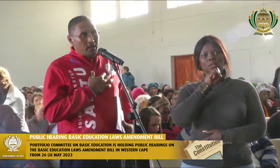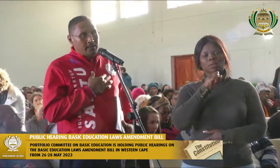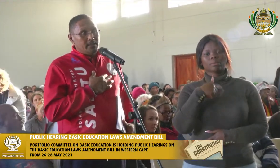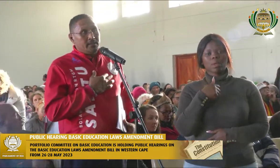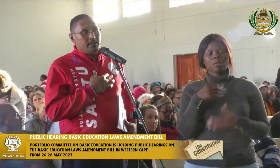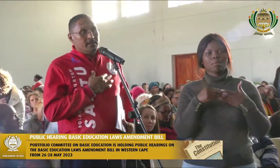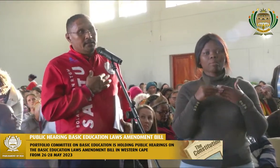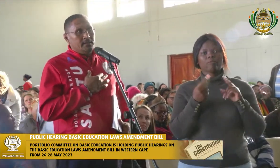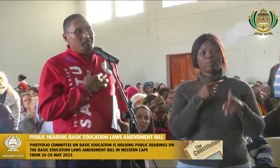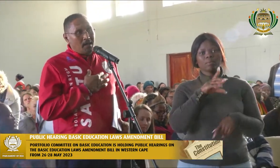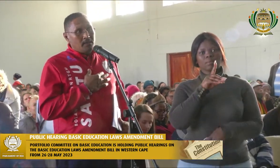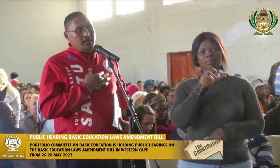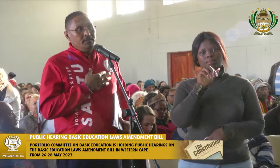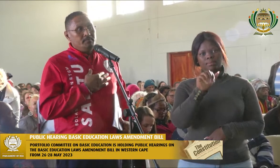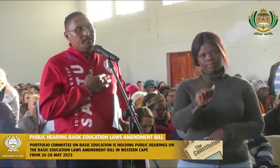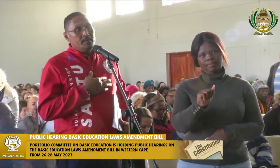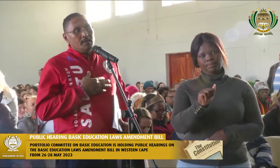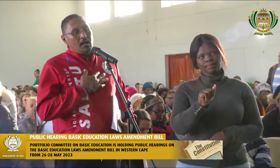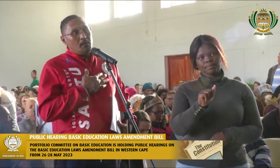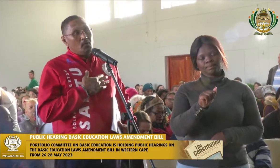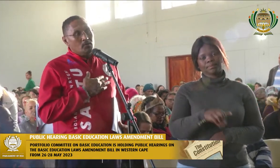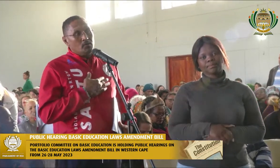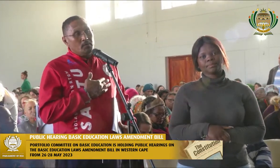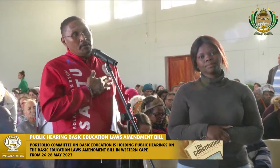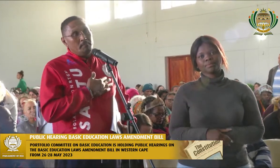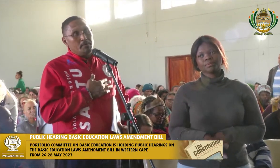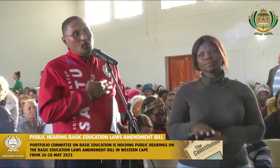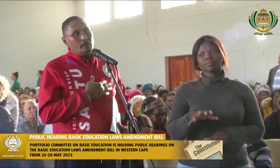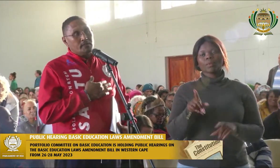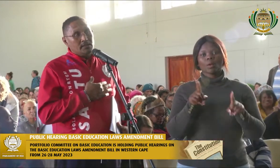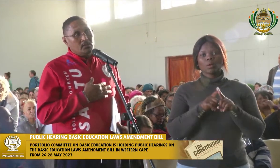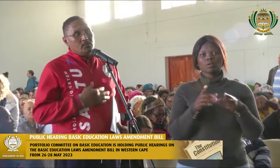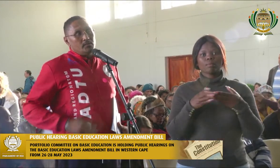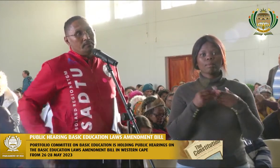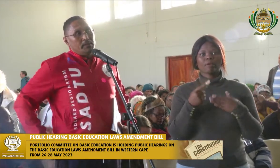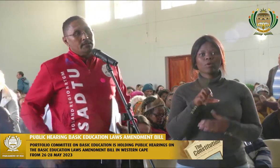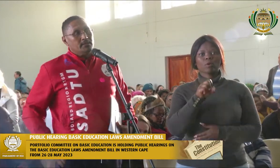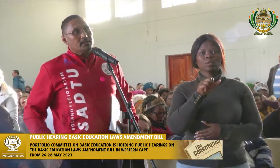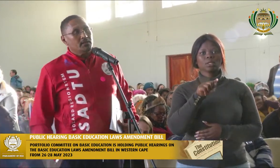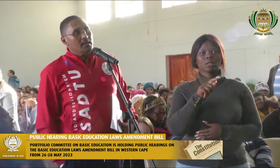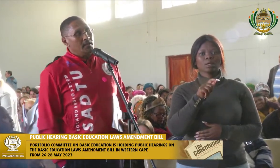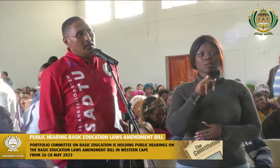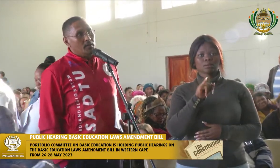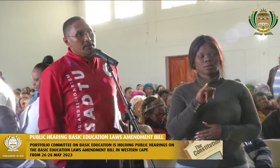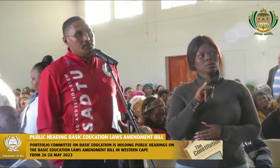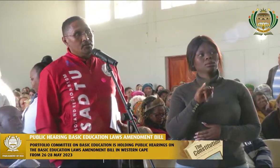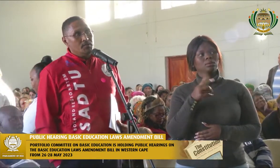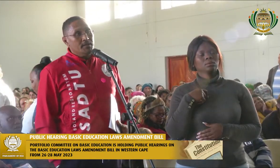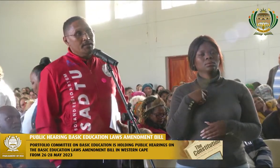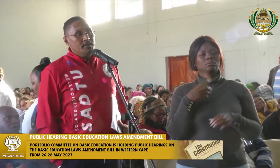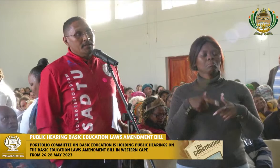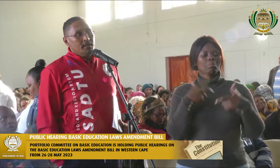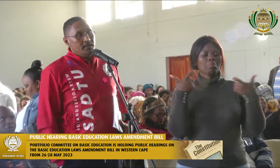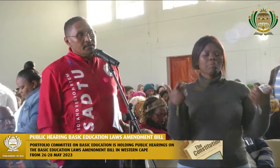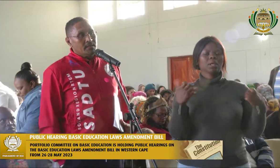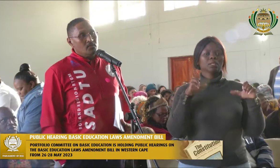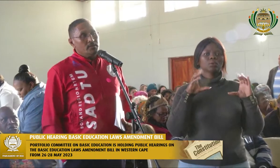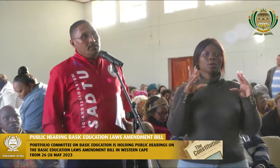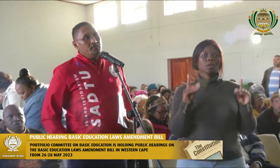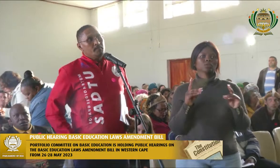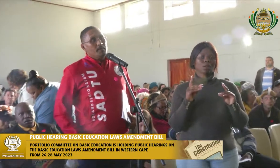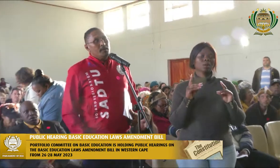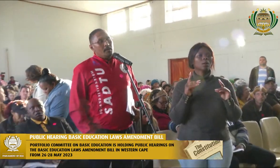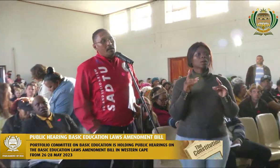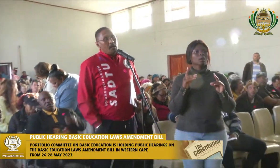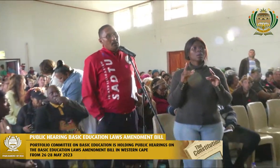a Democratic Party. I'm also a member of SATU, the biggest education union in this